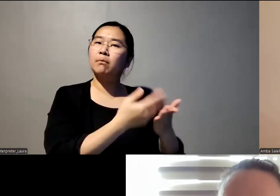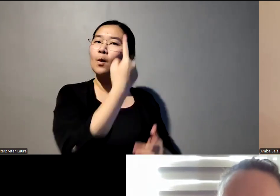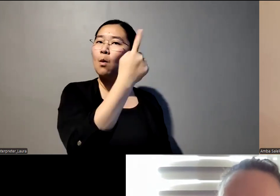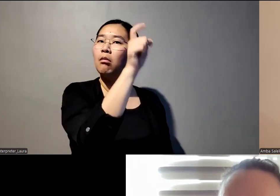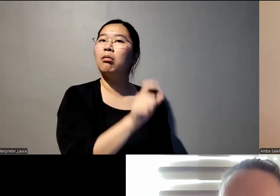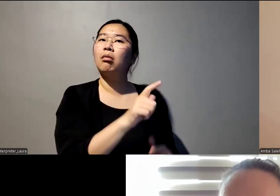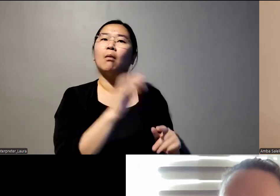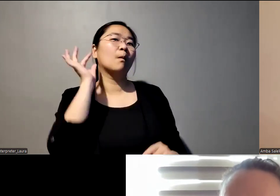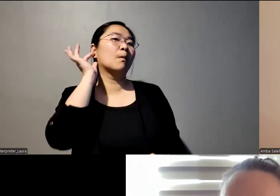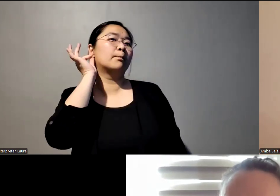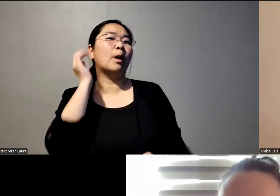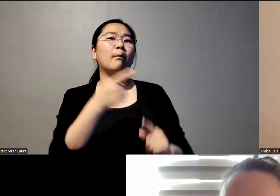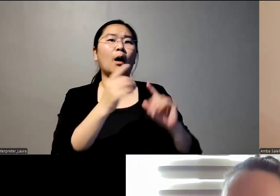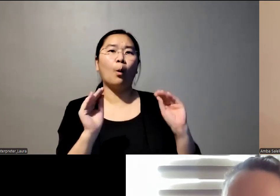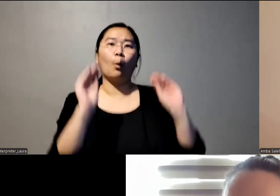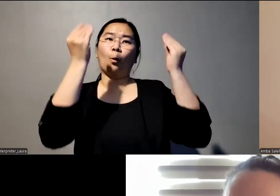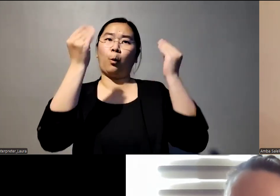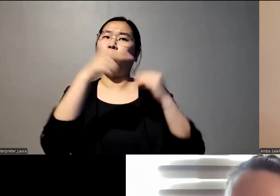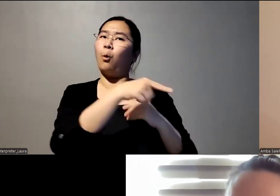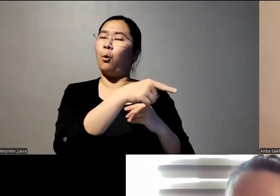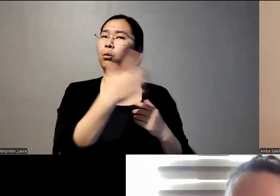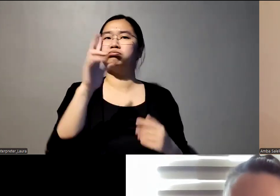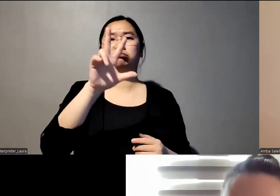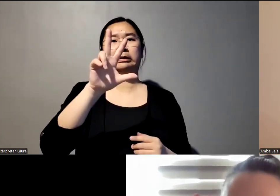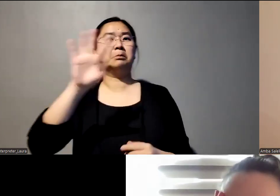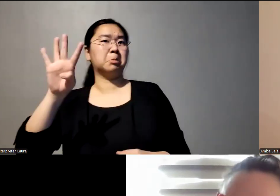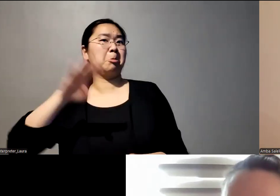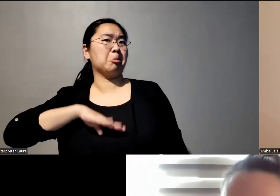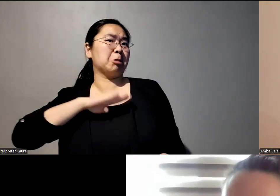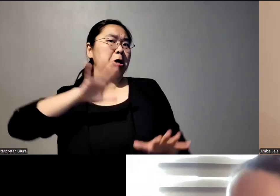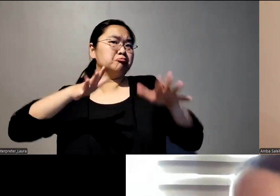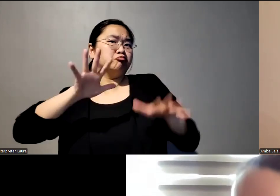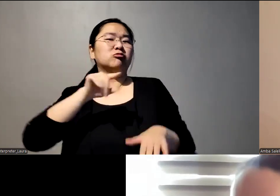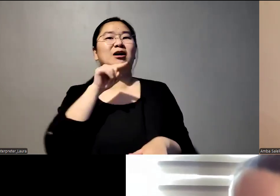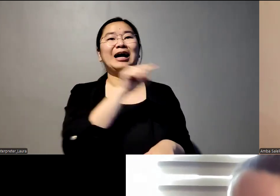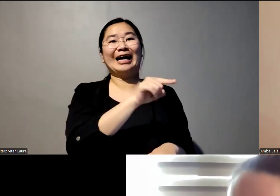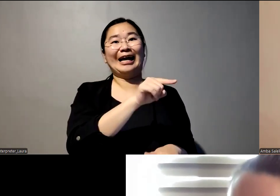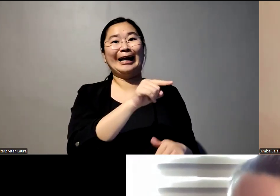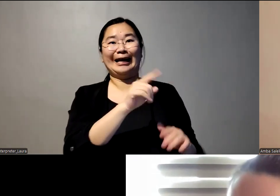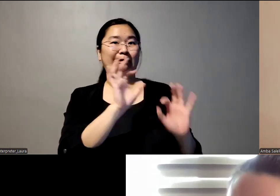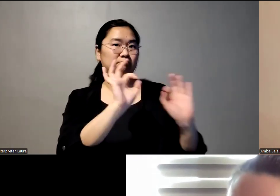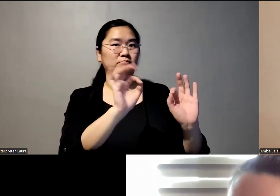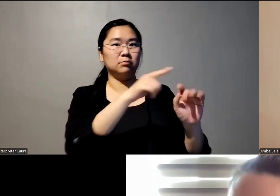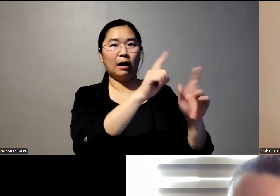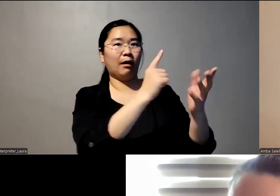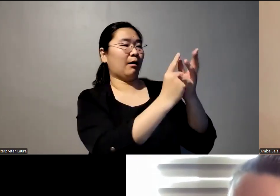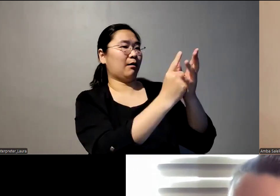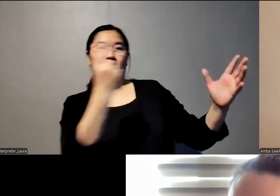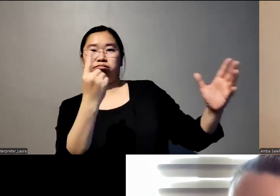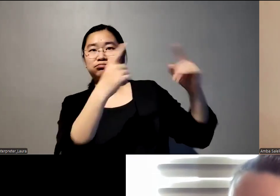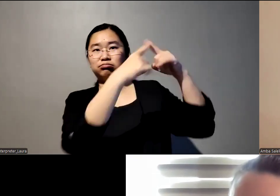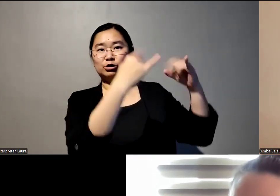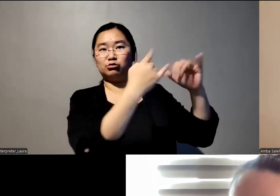is important to include international cooperation is not only the generally, and I saw the question in the box